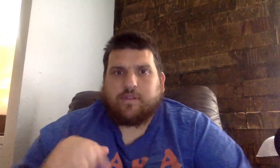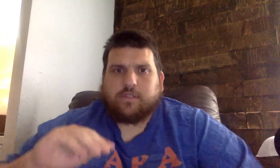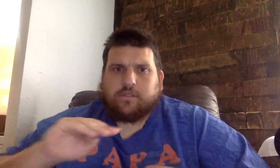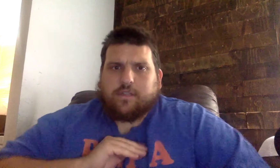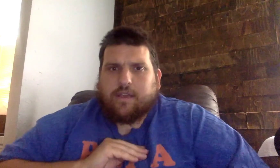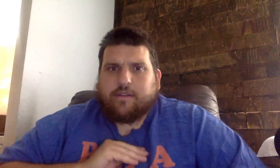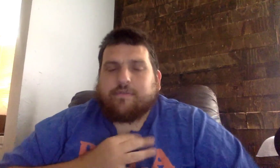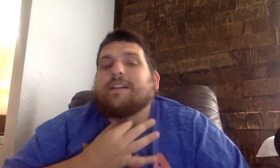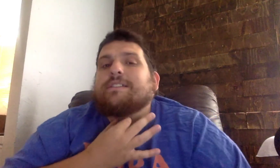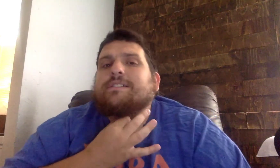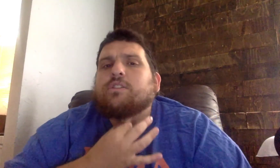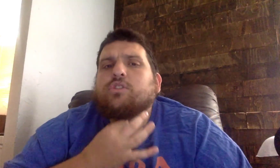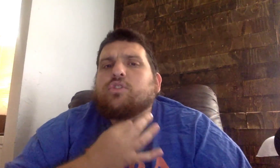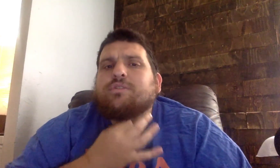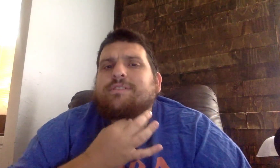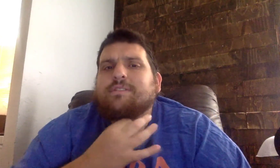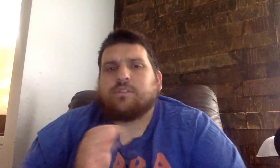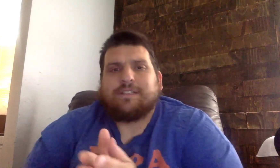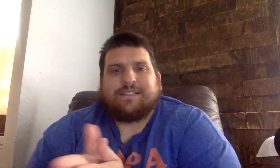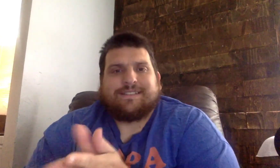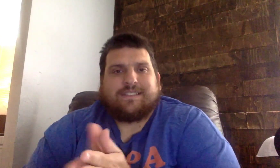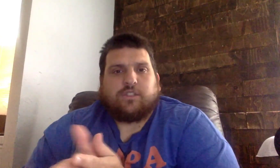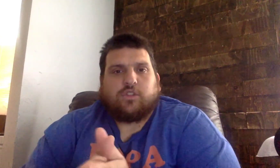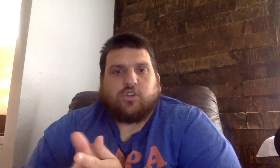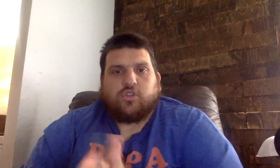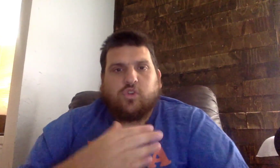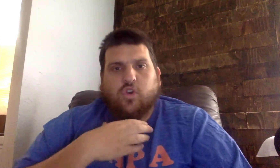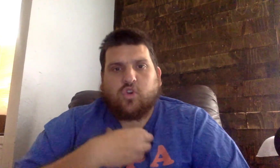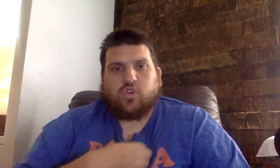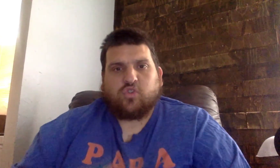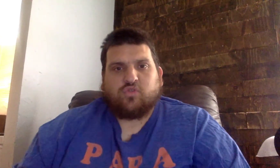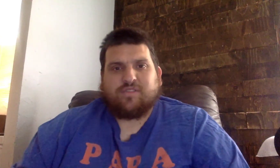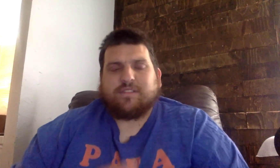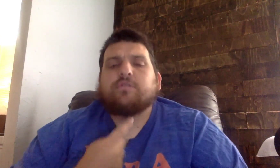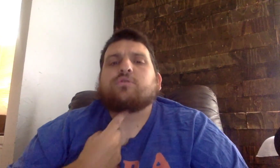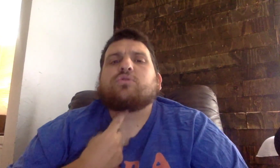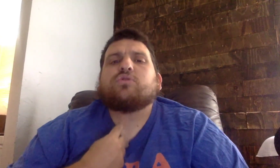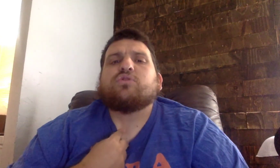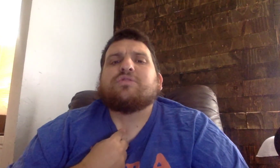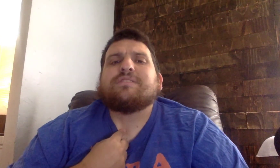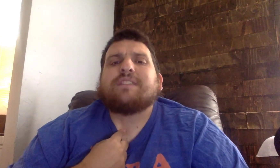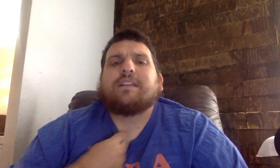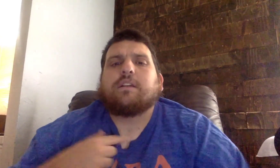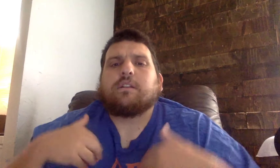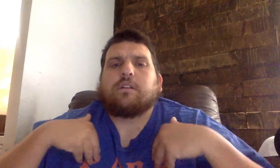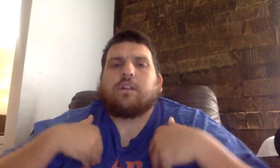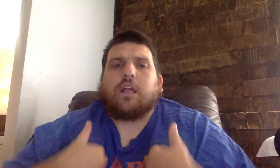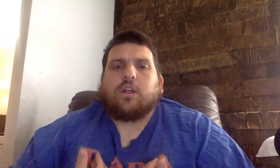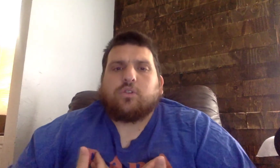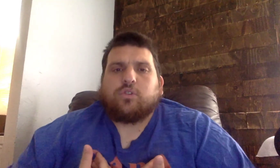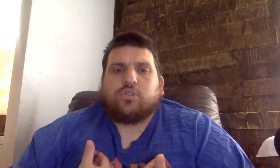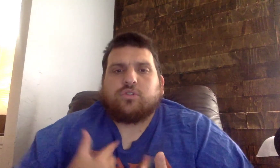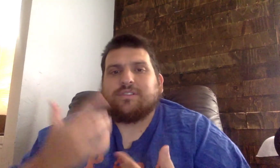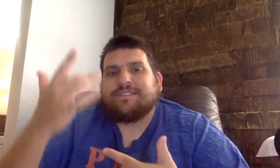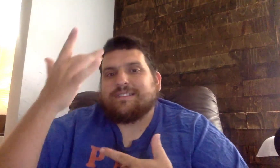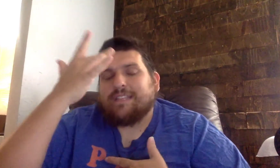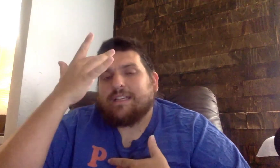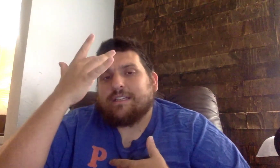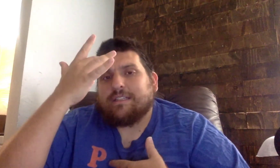brave, satisfied, curious, eager, hungry, thirsty, tired,